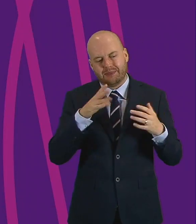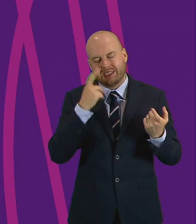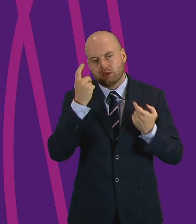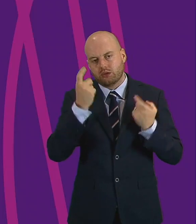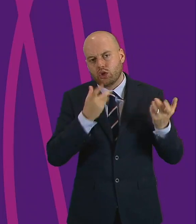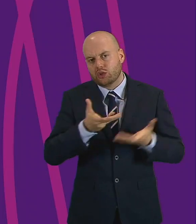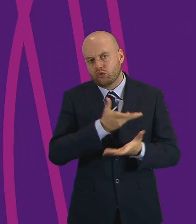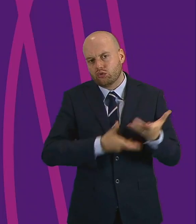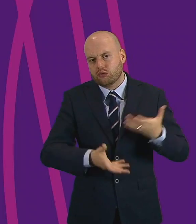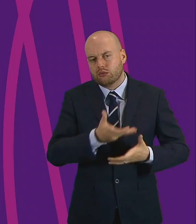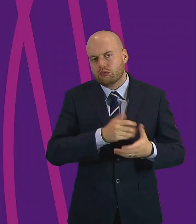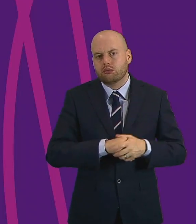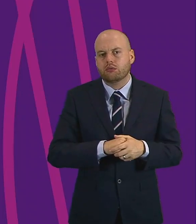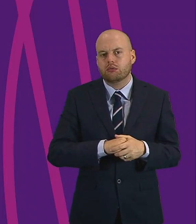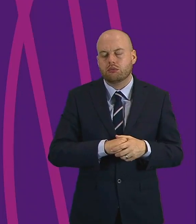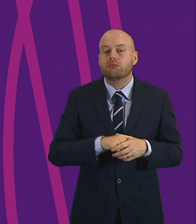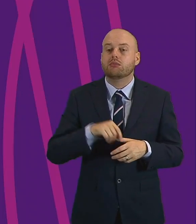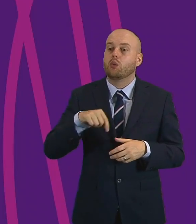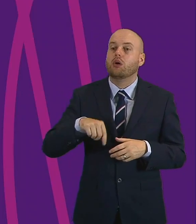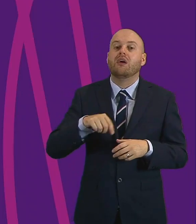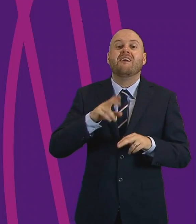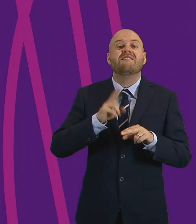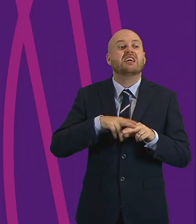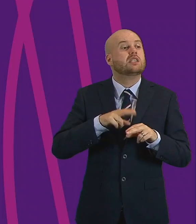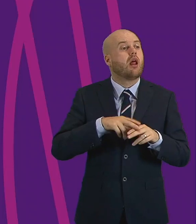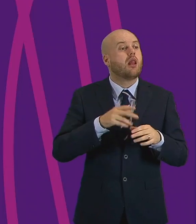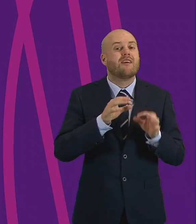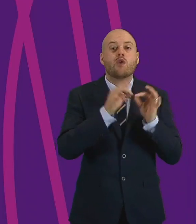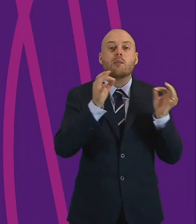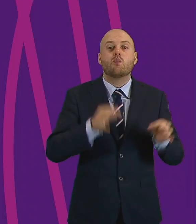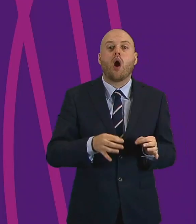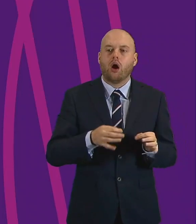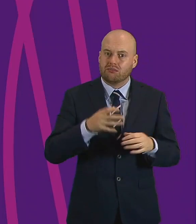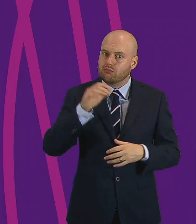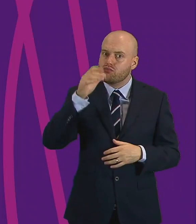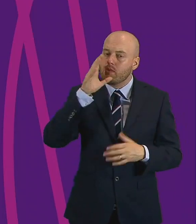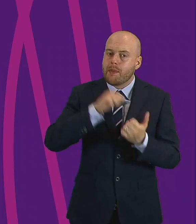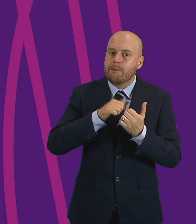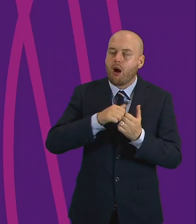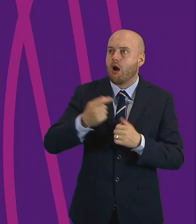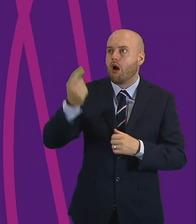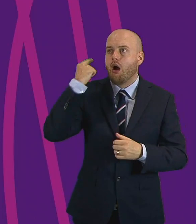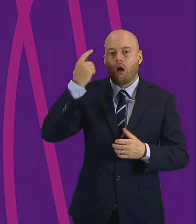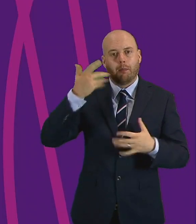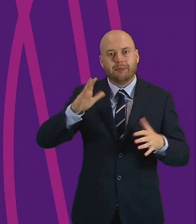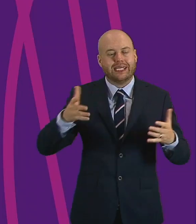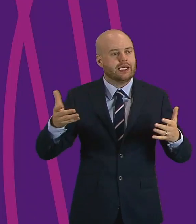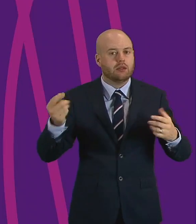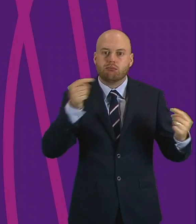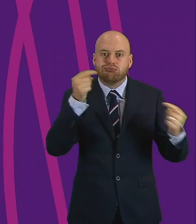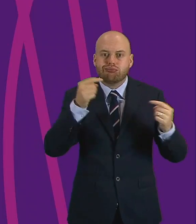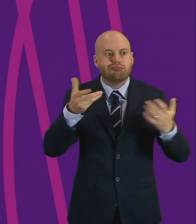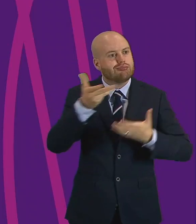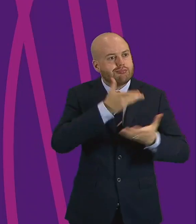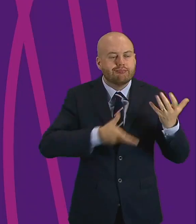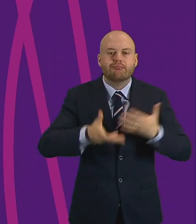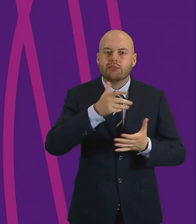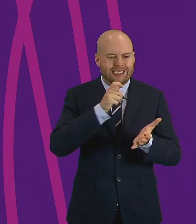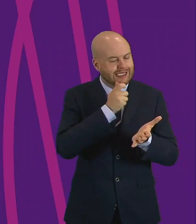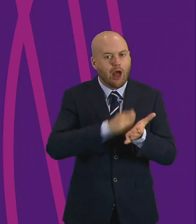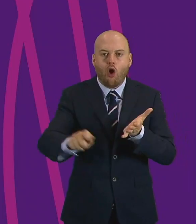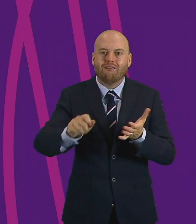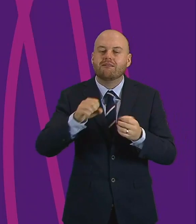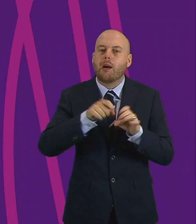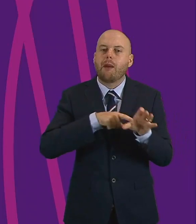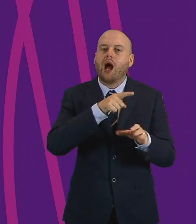have done in the Chamber, that the fiscal framework was negotiated and signed off by John Swinney. He hailed it at the time as a great deal, but to